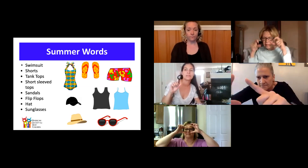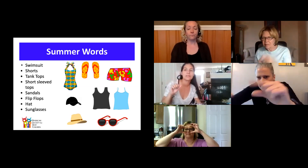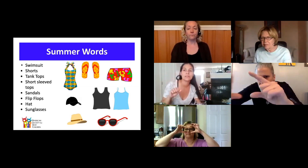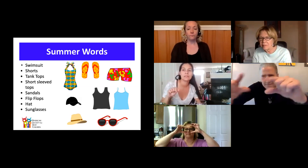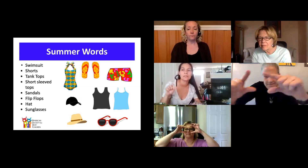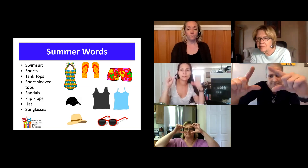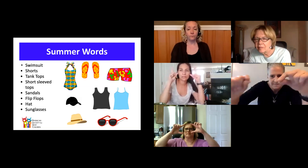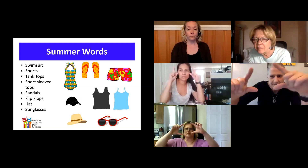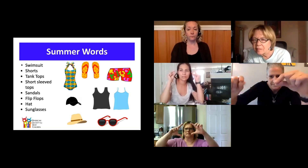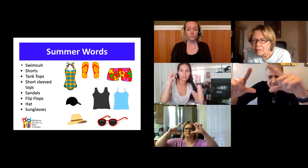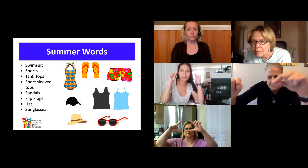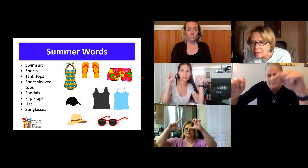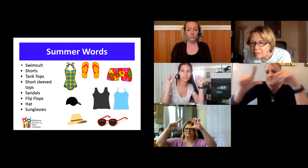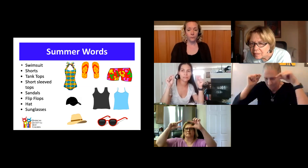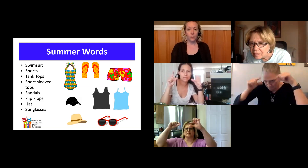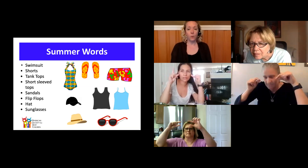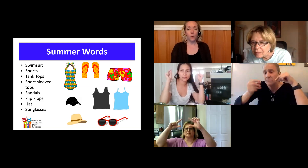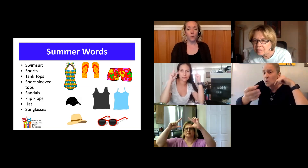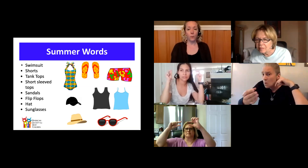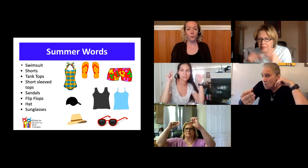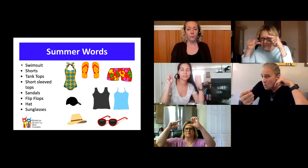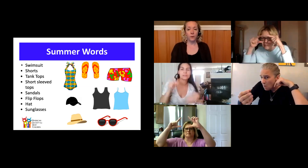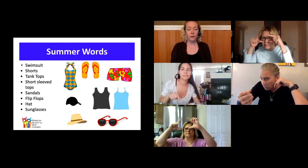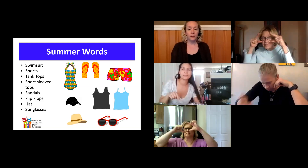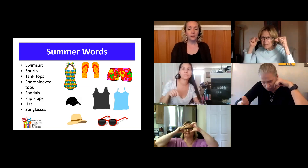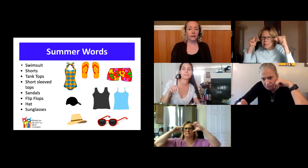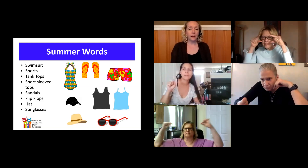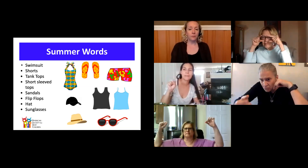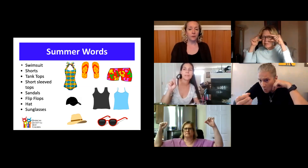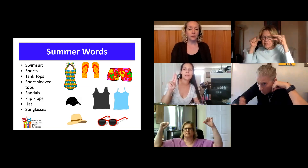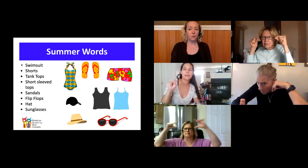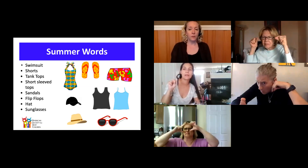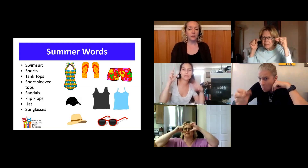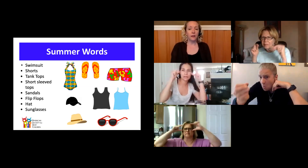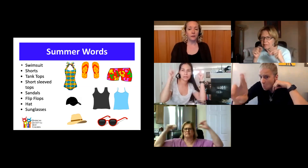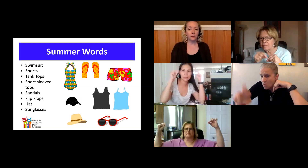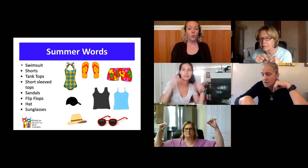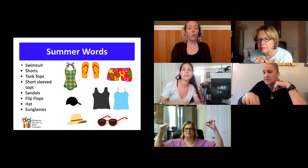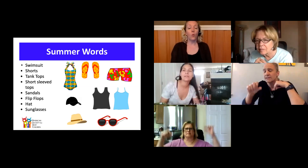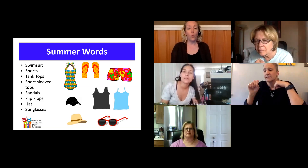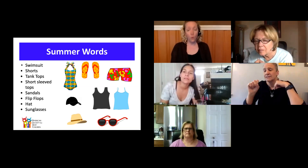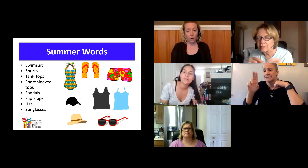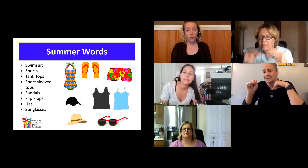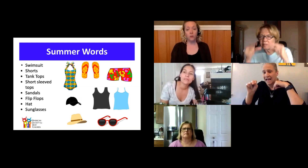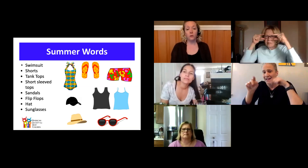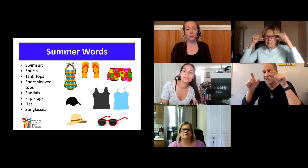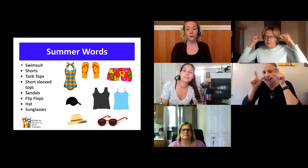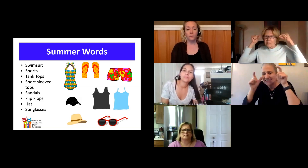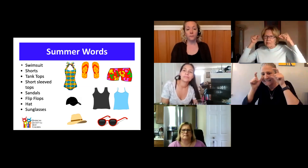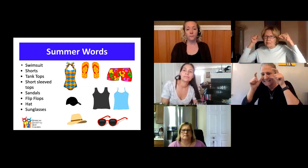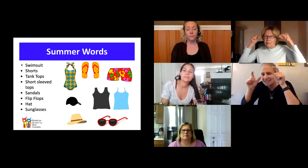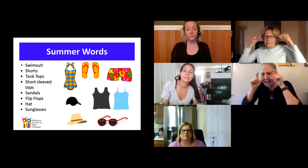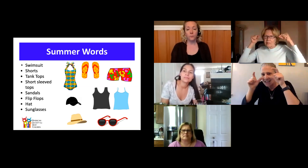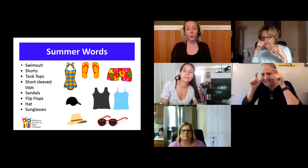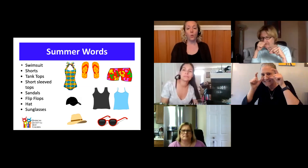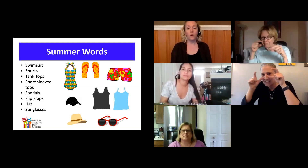Okay, whoa. Yeah, this is the movement, glasses. Or, okay. Or another way you can do it is,